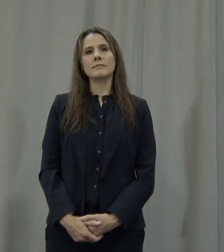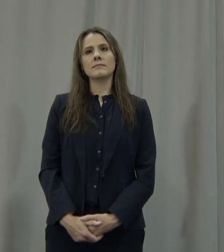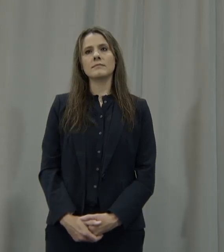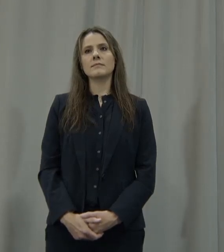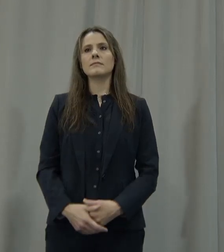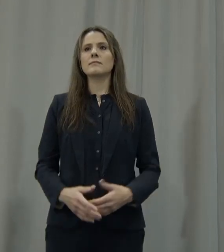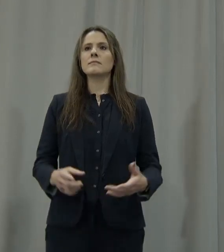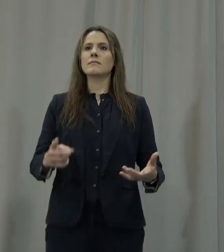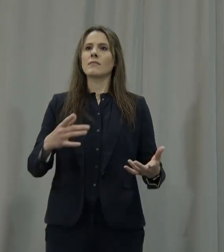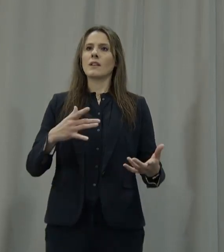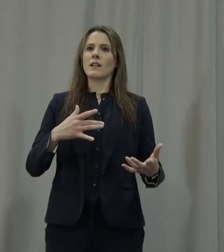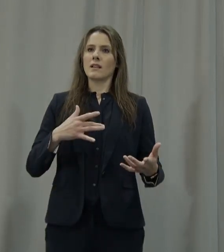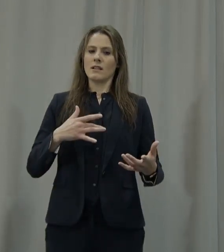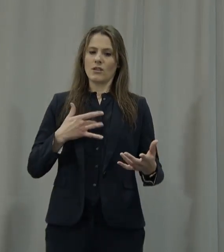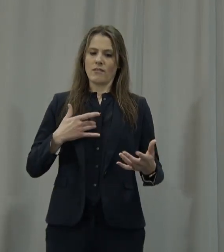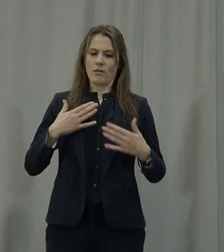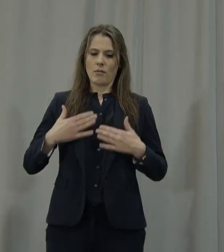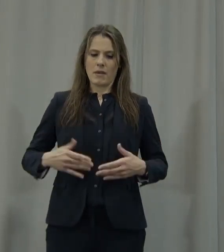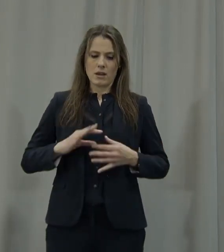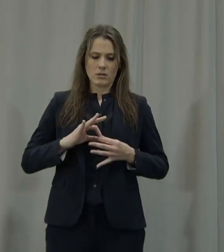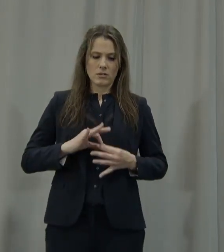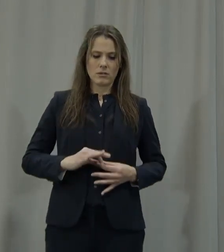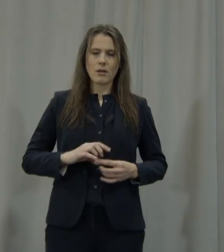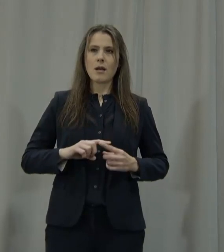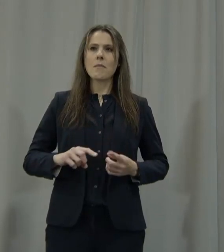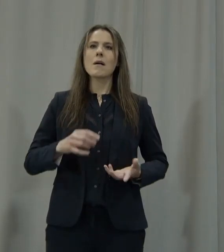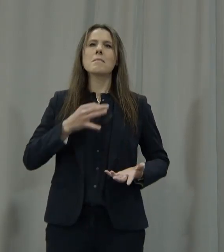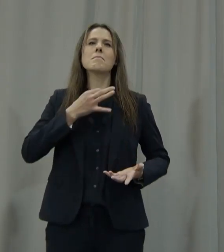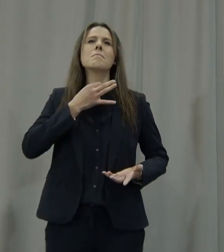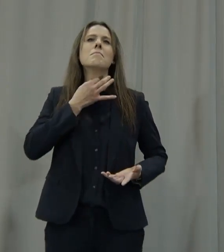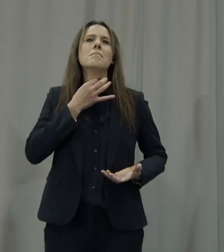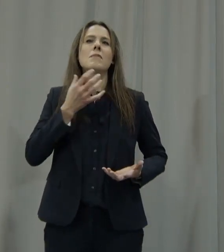Rooted and reaching, we are here.